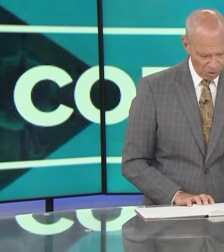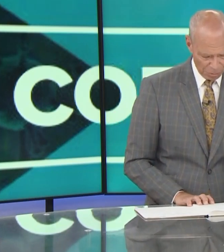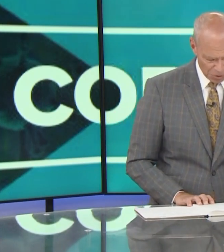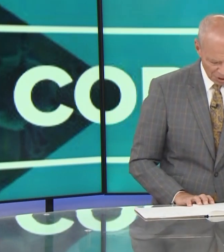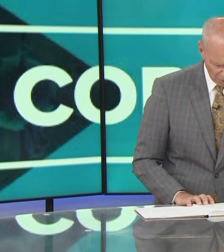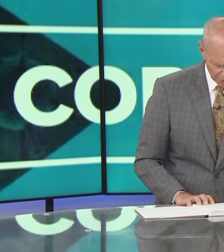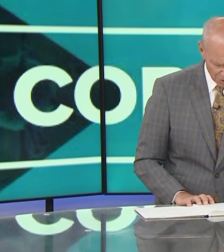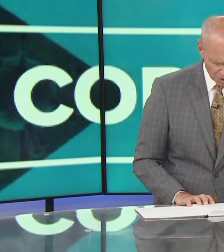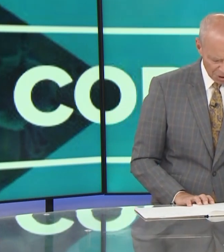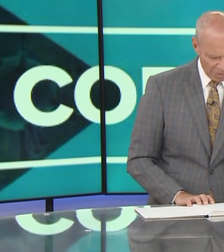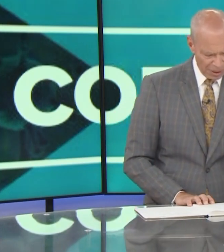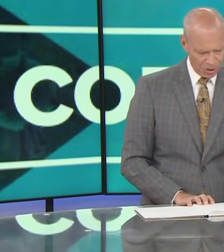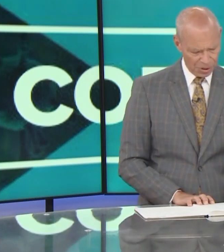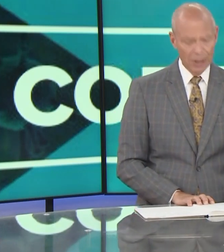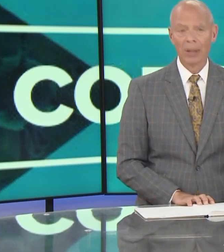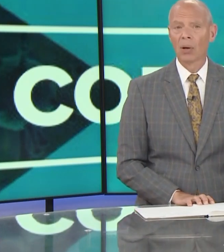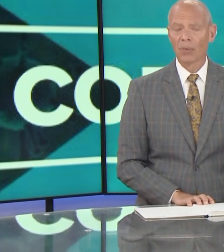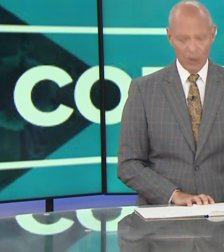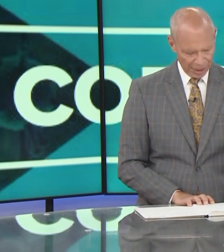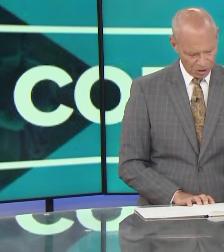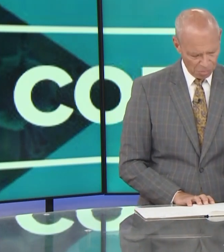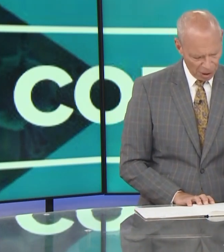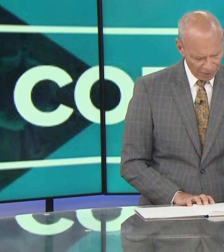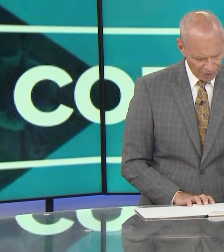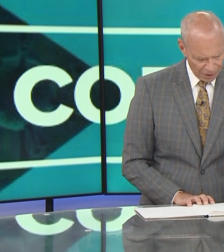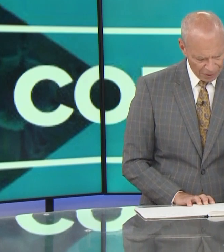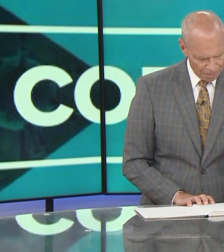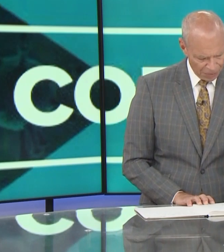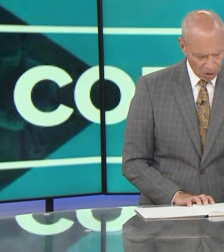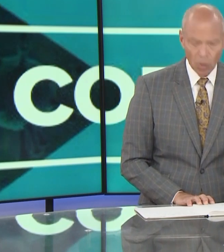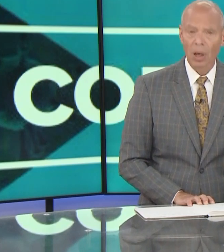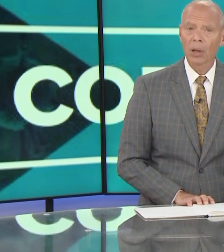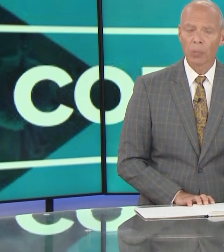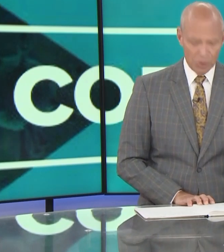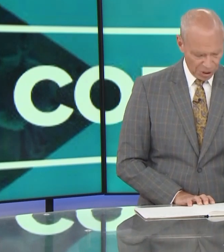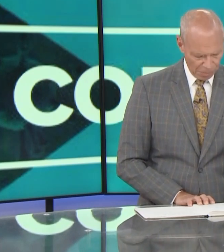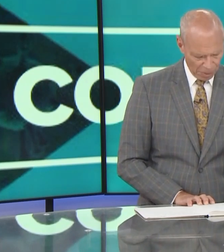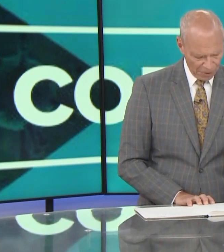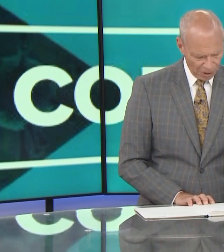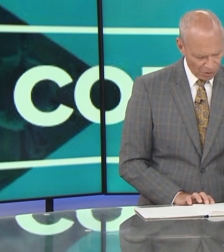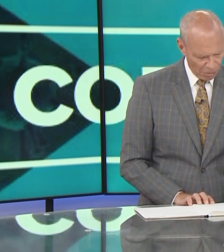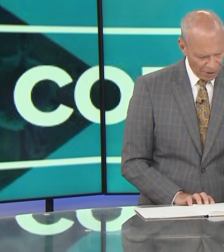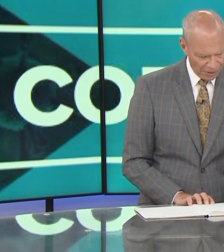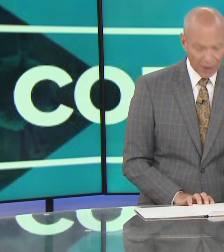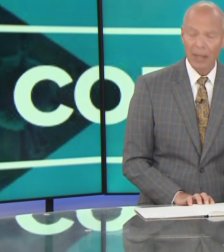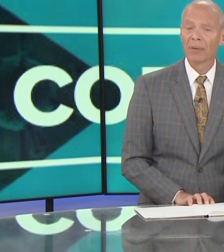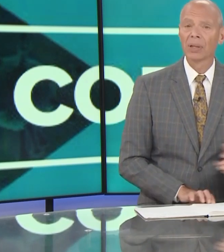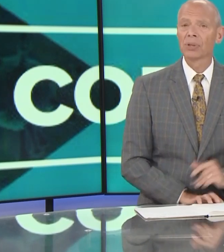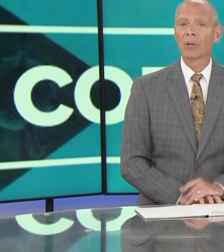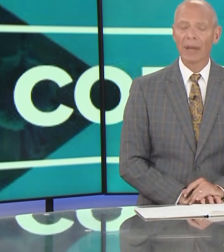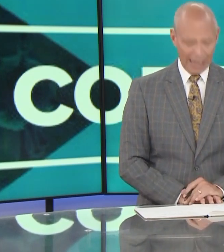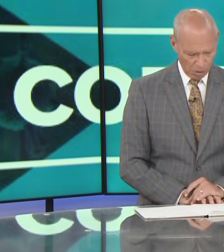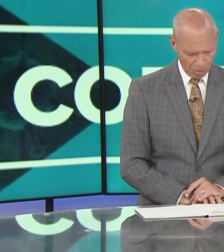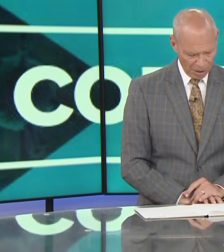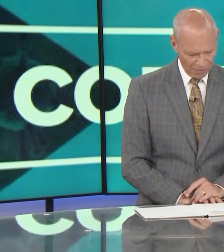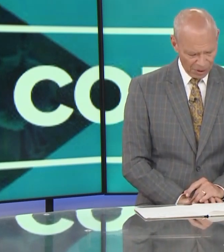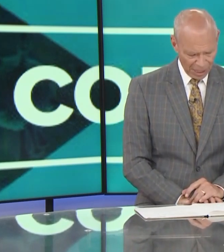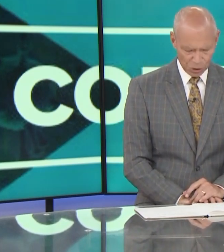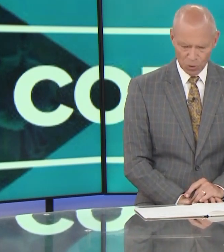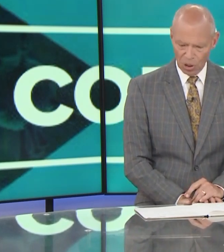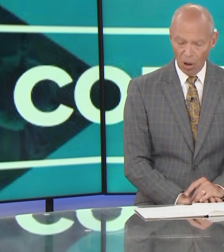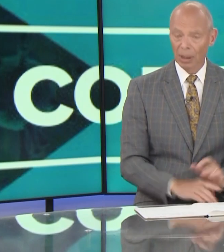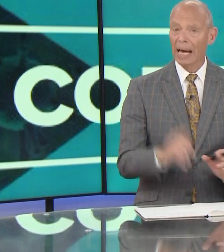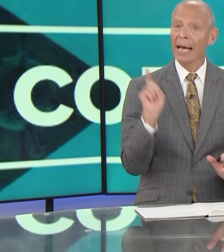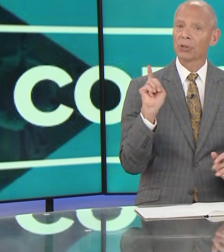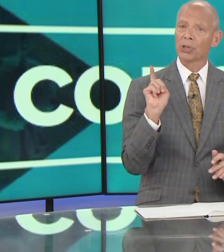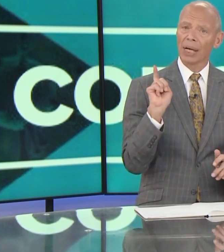test 100% of Arkansas's inmates over the next month. The goal 100% by the end of the month, and they've enlisted the help of the